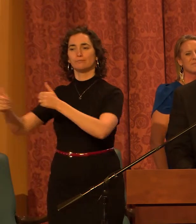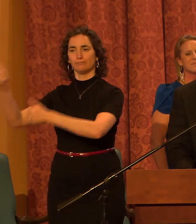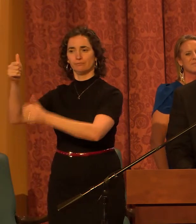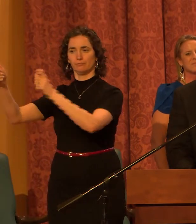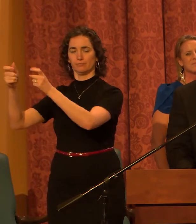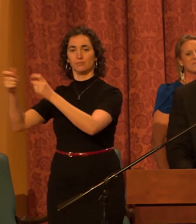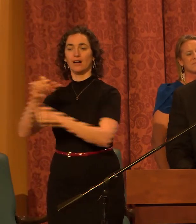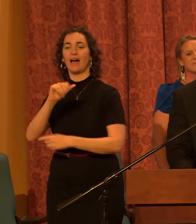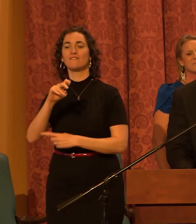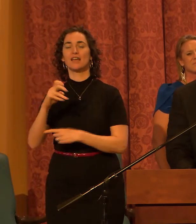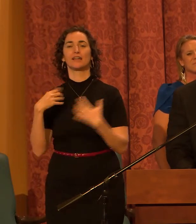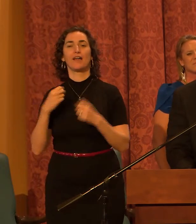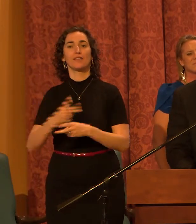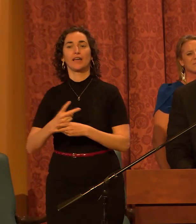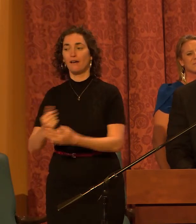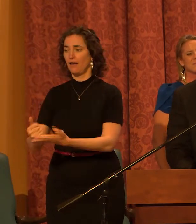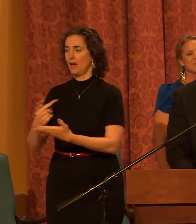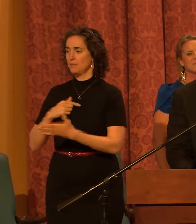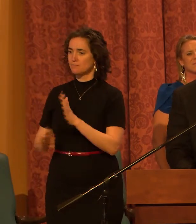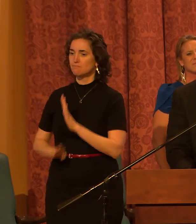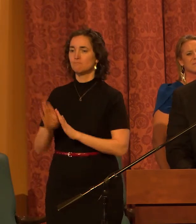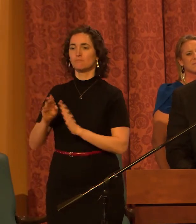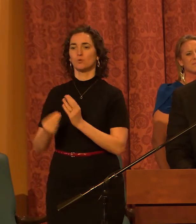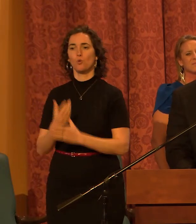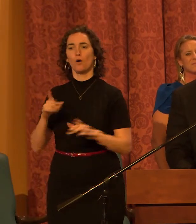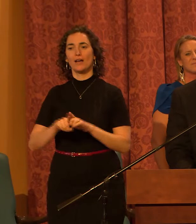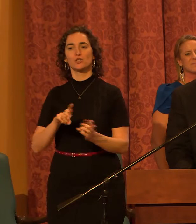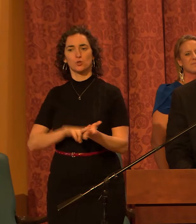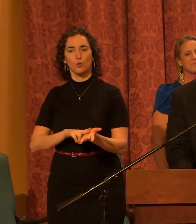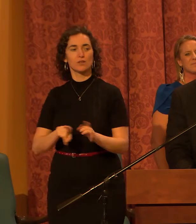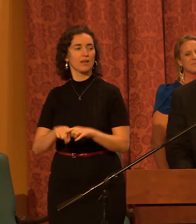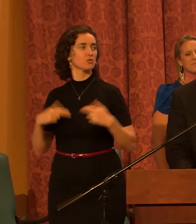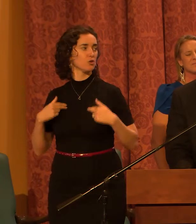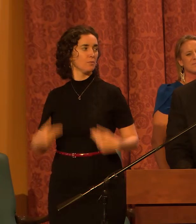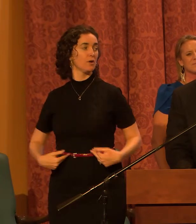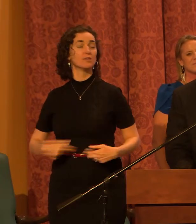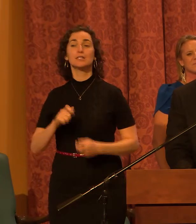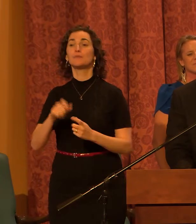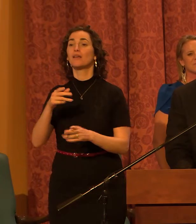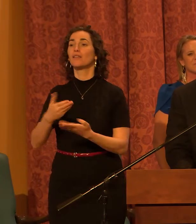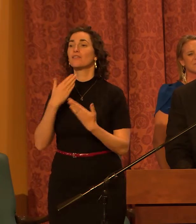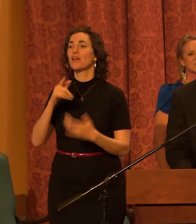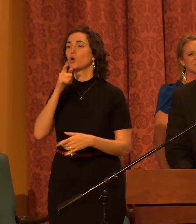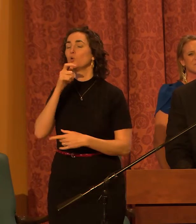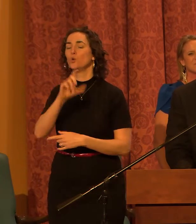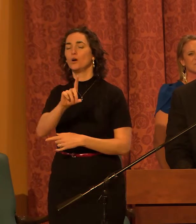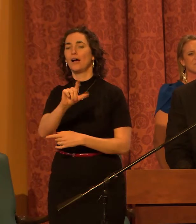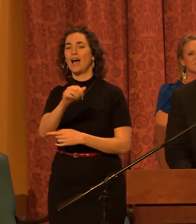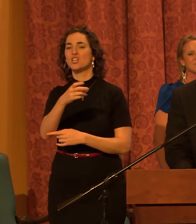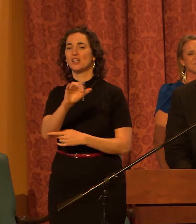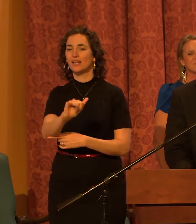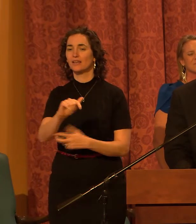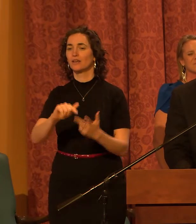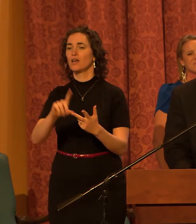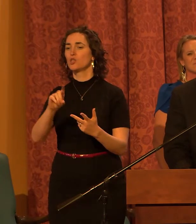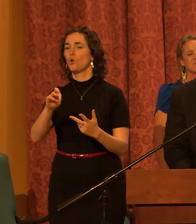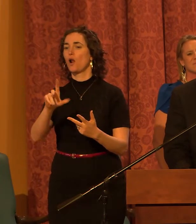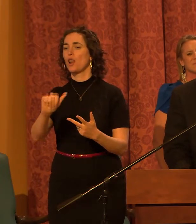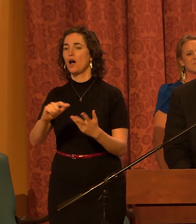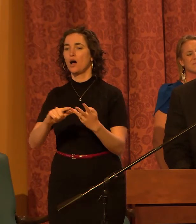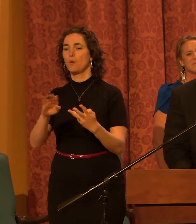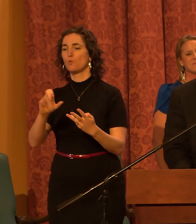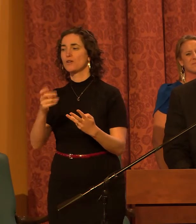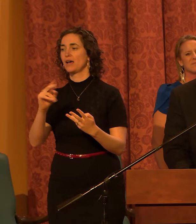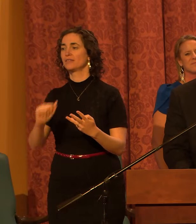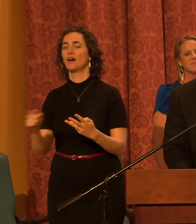Aviana Healthcare has been instrumental in my growth as a nurse and a human being. Specifically, I'd like to thank Ashley, Dorla, and Brianna for